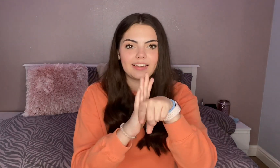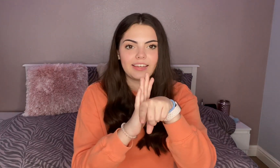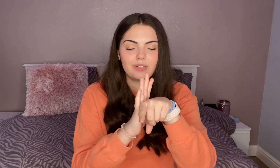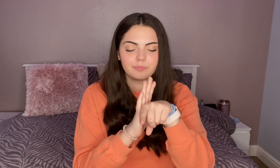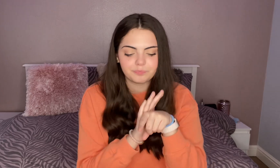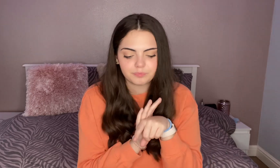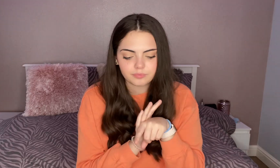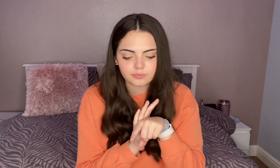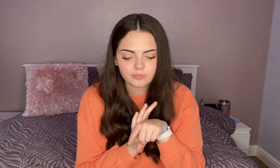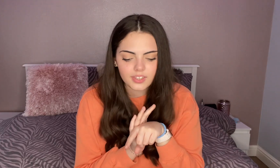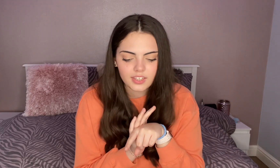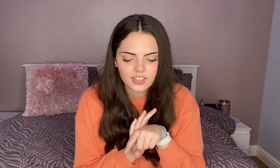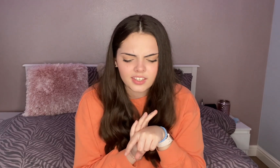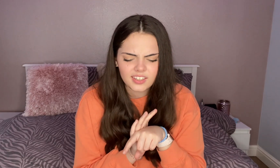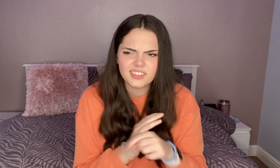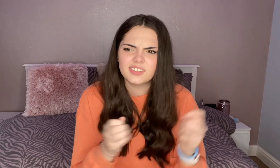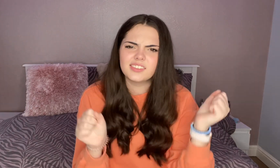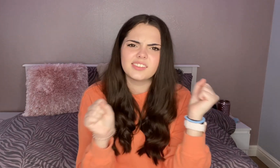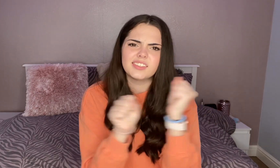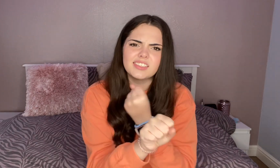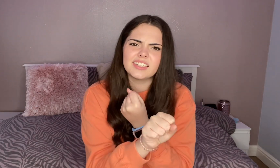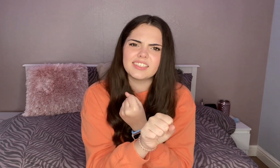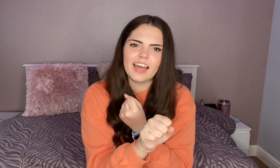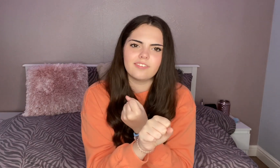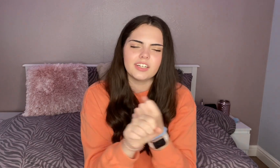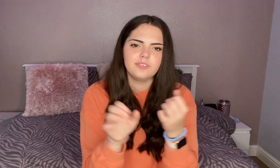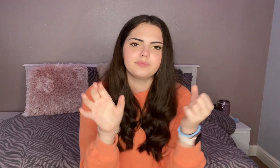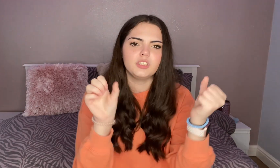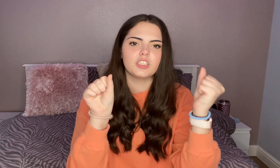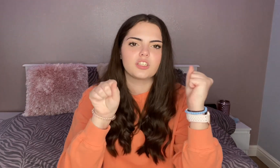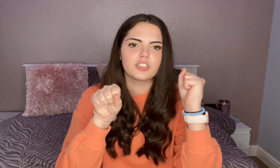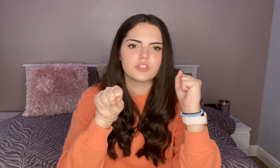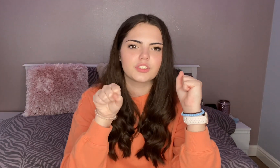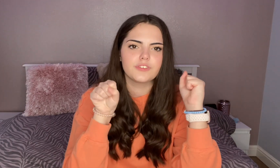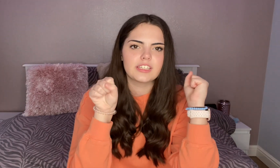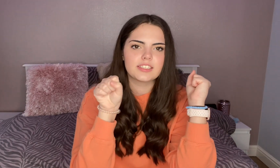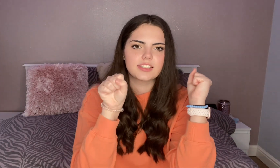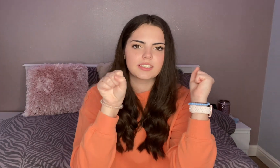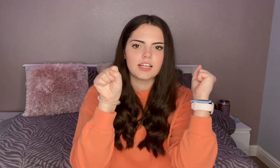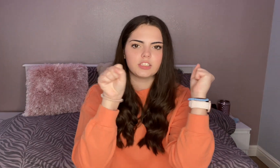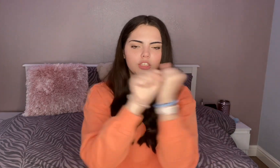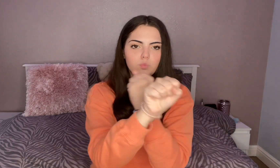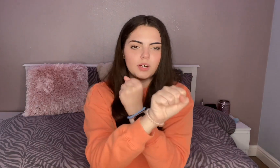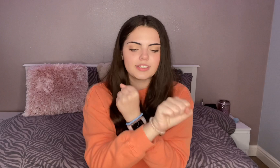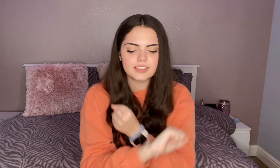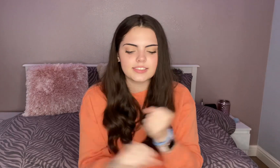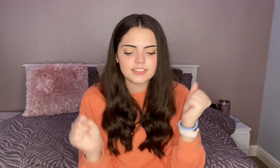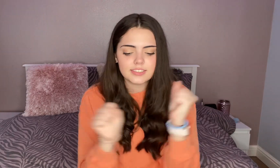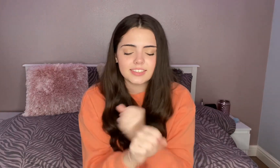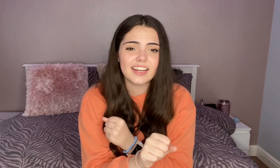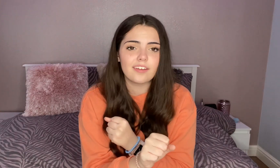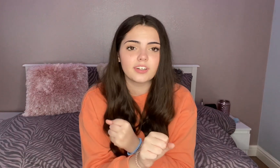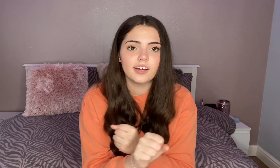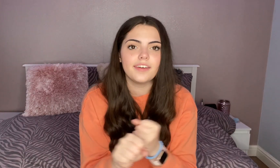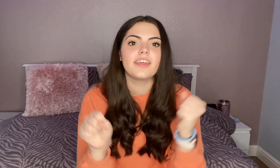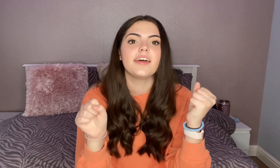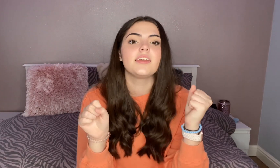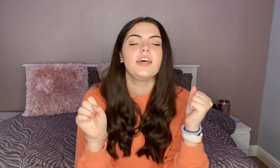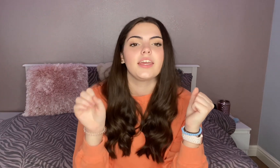lately. Does it ever, so you're going to do your 2 fists touching once, does it ever, and then you do the